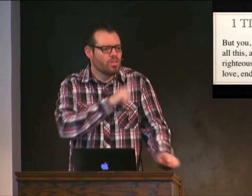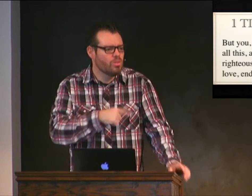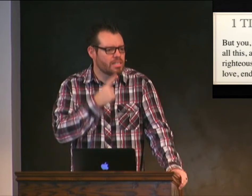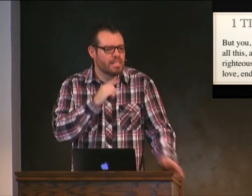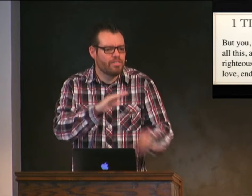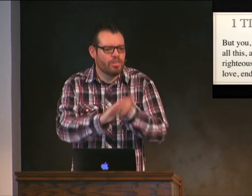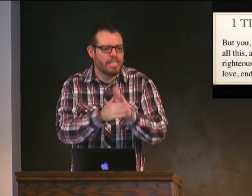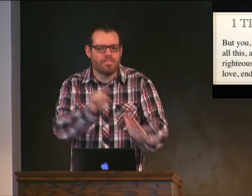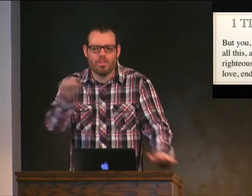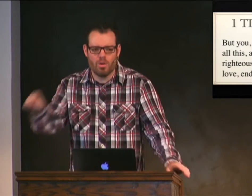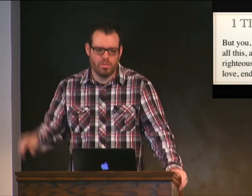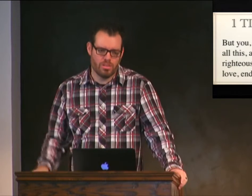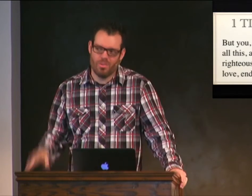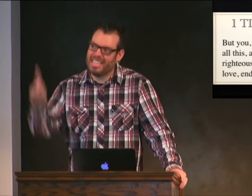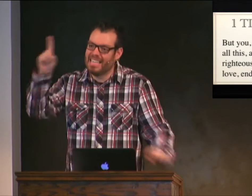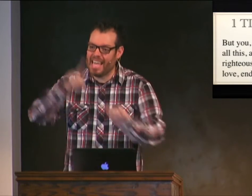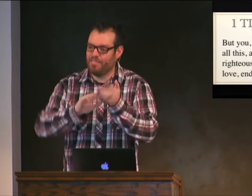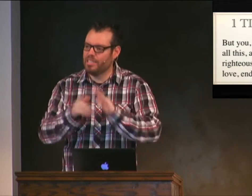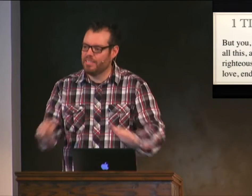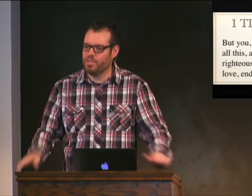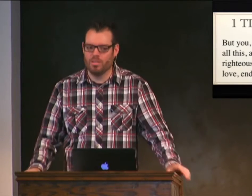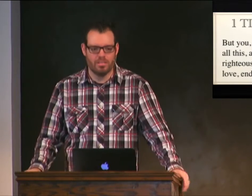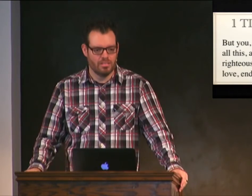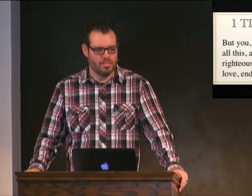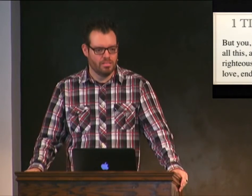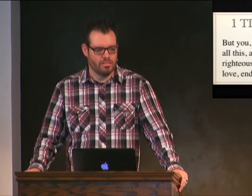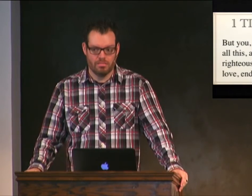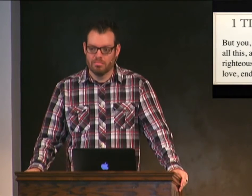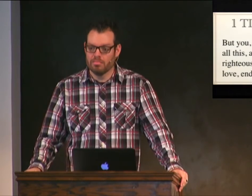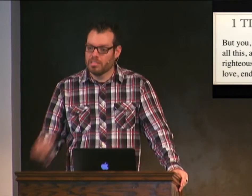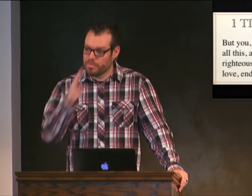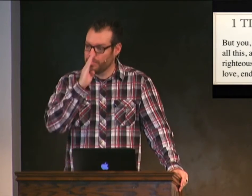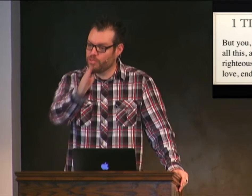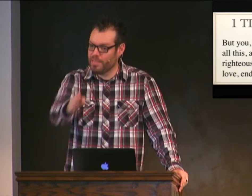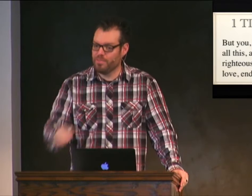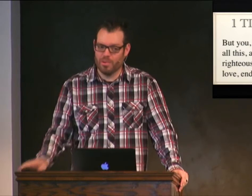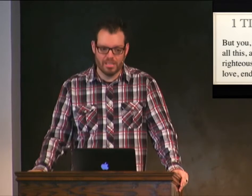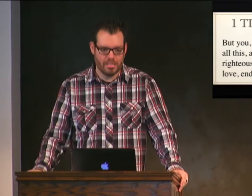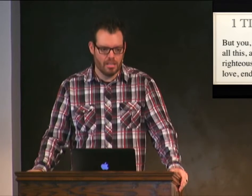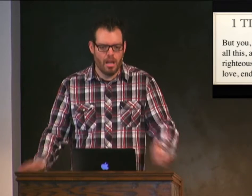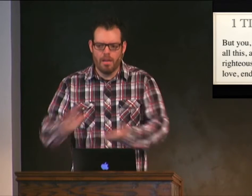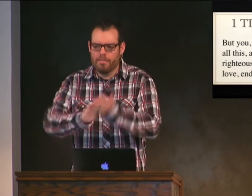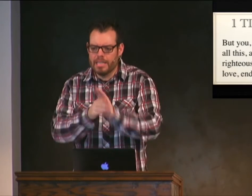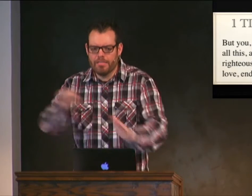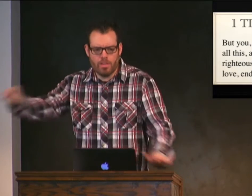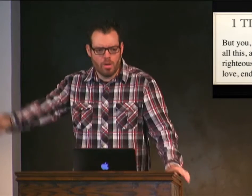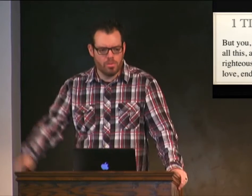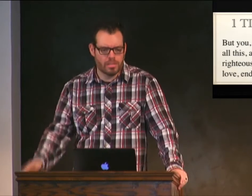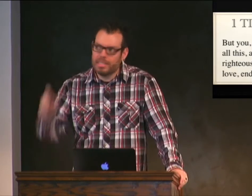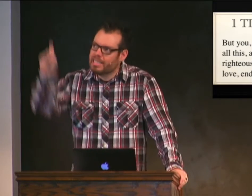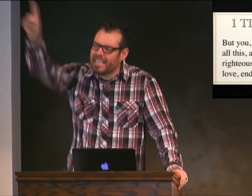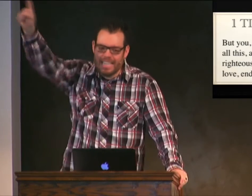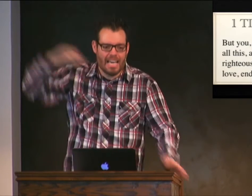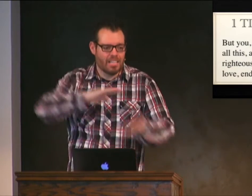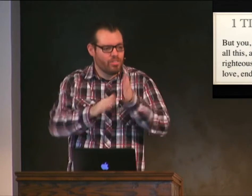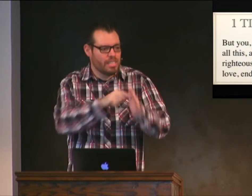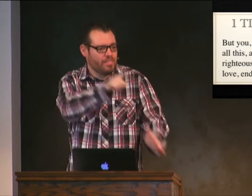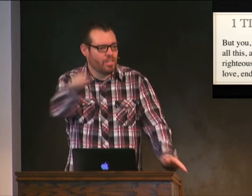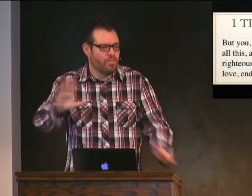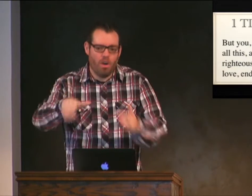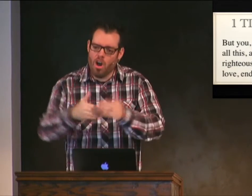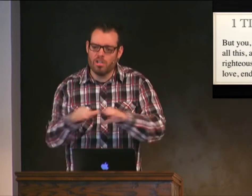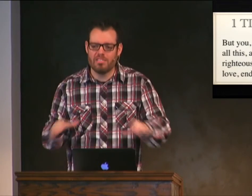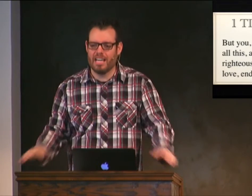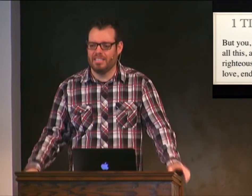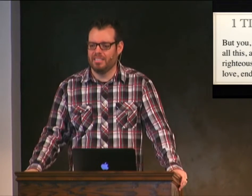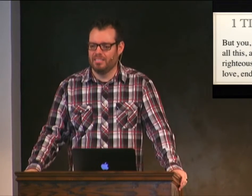The word of the Lord says, forgive those, or he can't forgive you. It's pretty straightforward. Forgive those, because he has